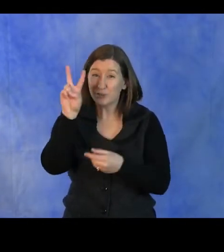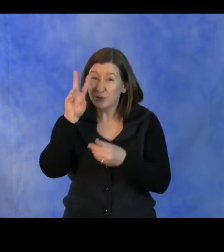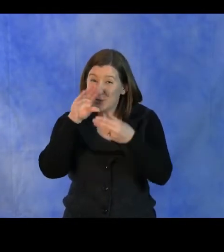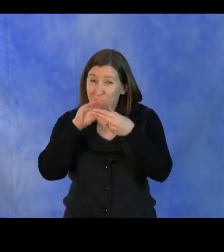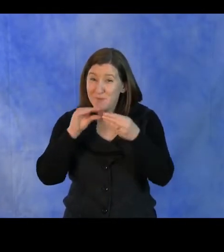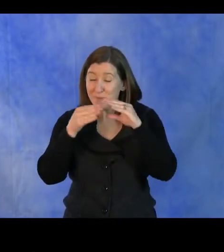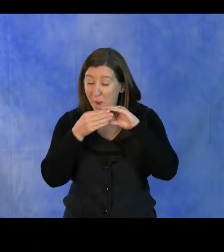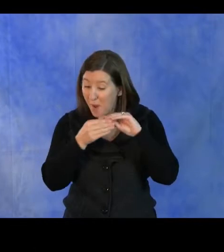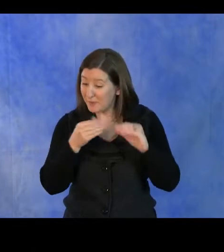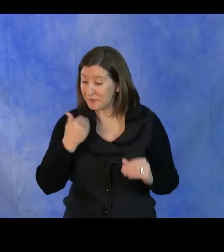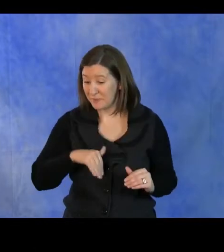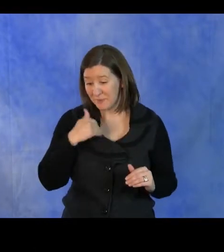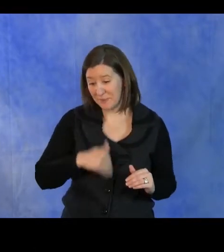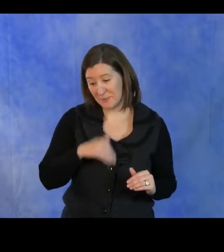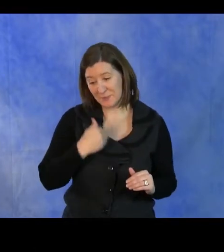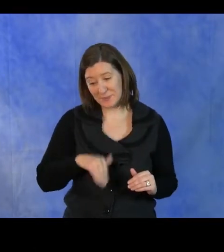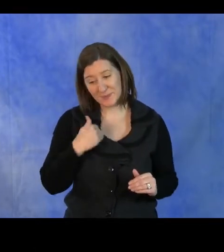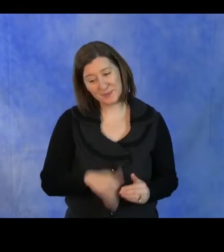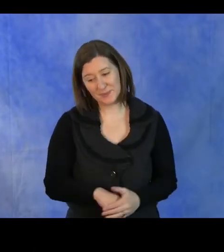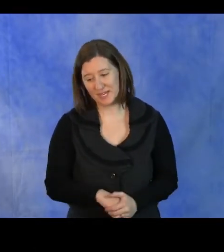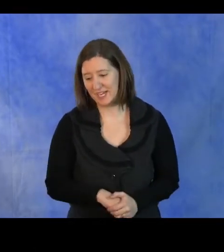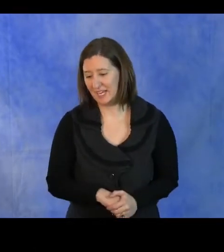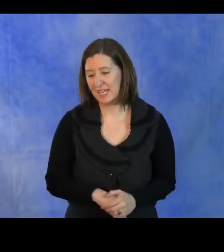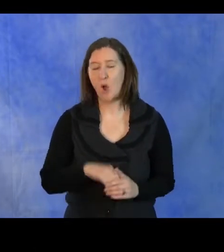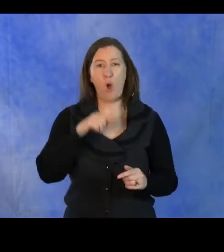minutes for 2 marshmallows.